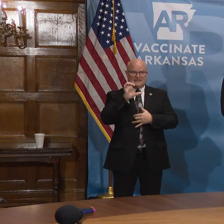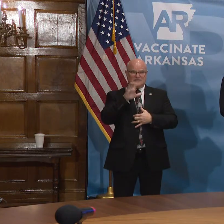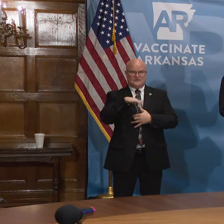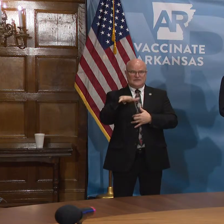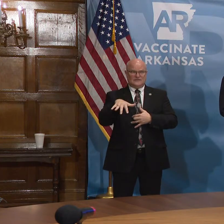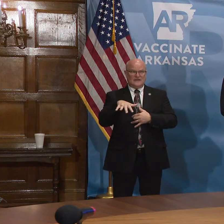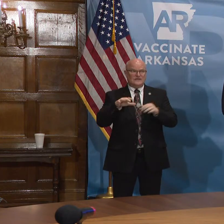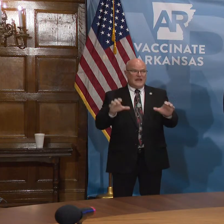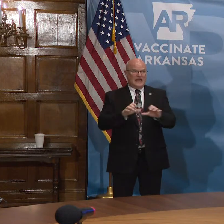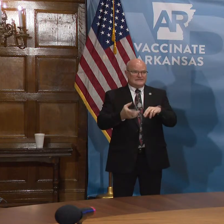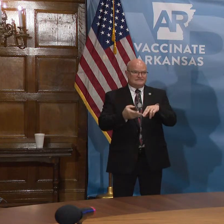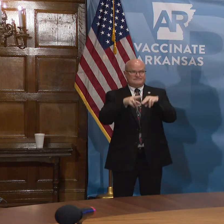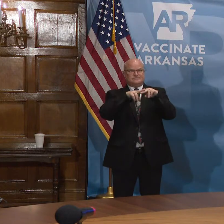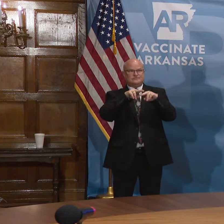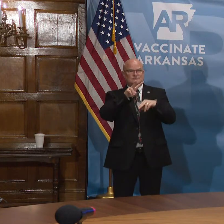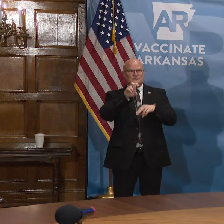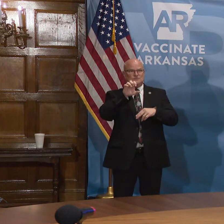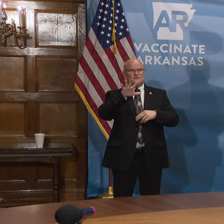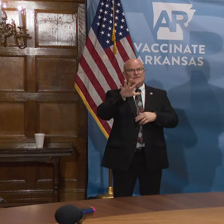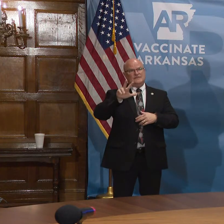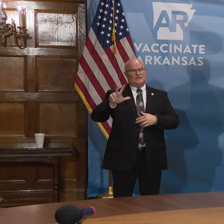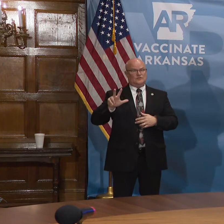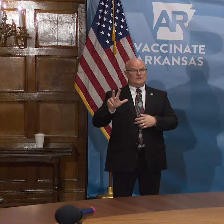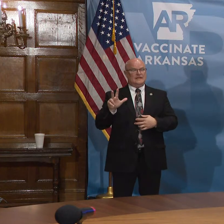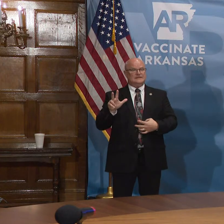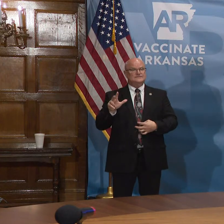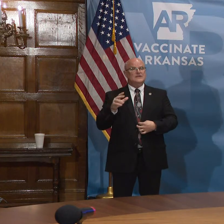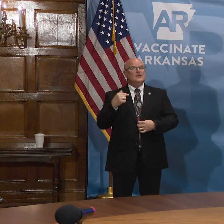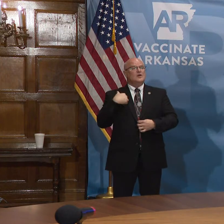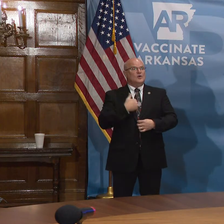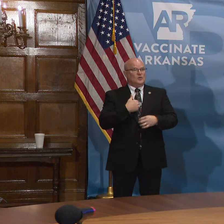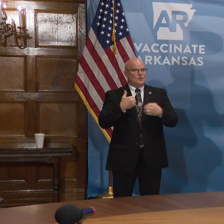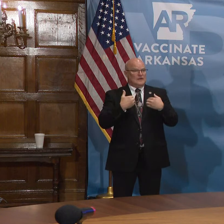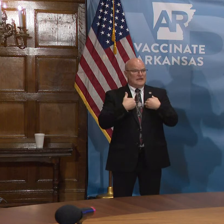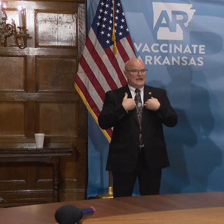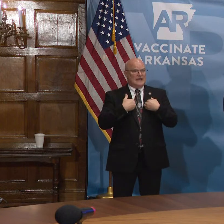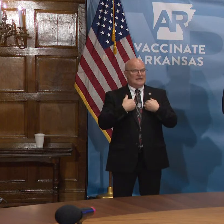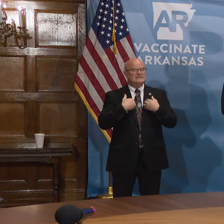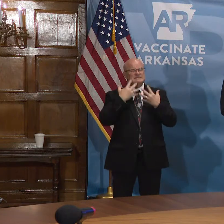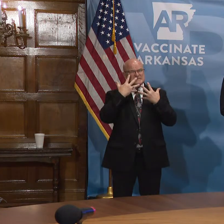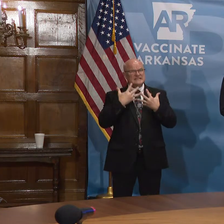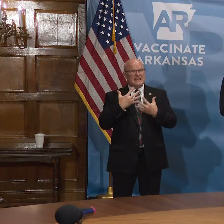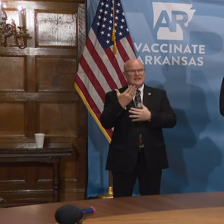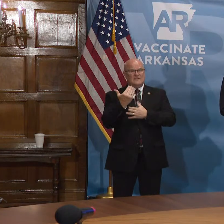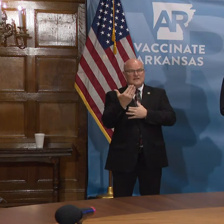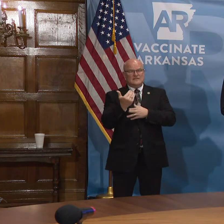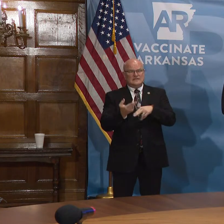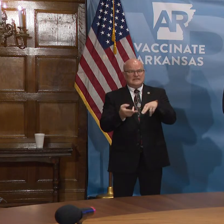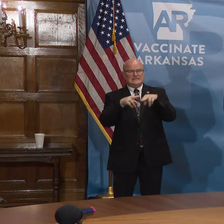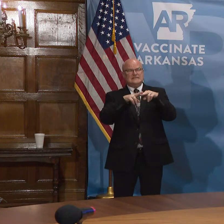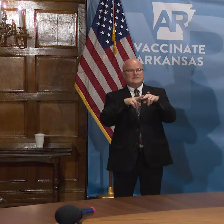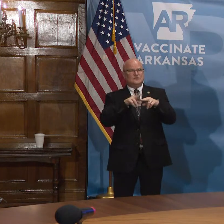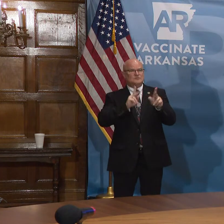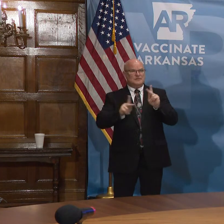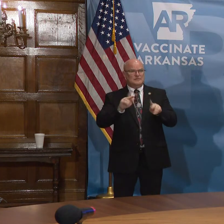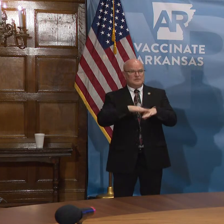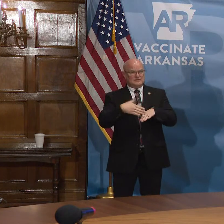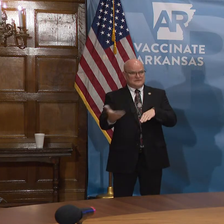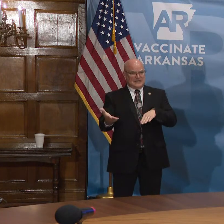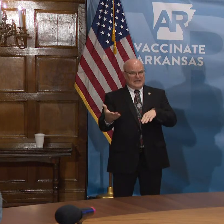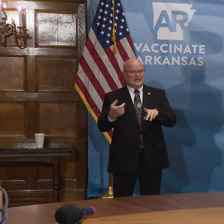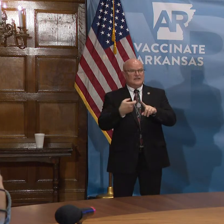active cases, they're up 253, and we have, sadly, 15 additional Arkansans who have